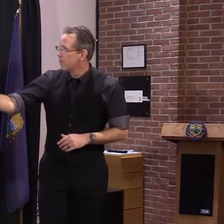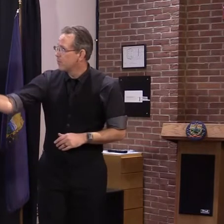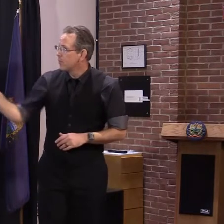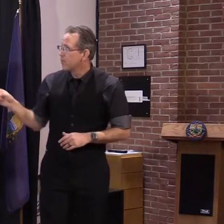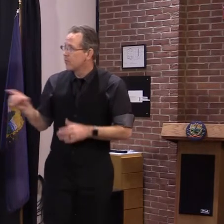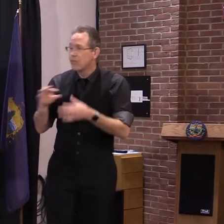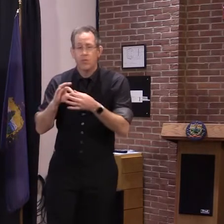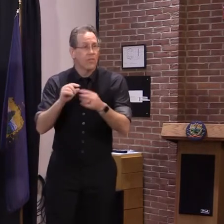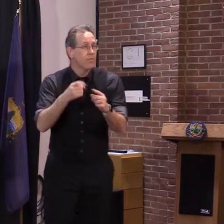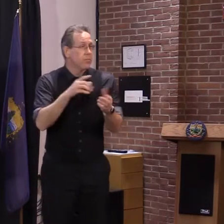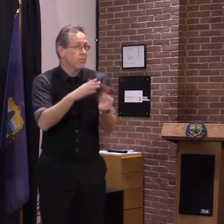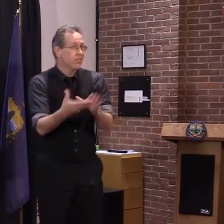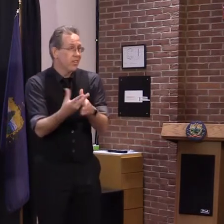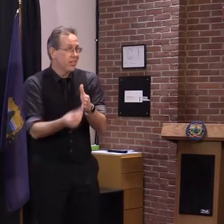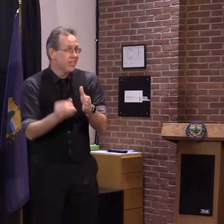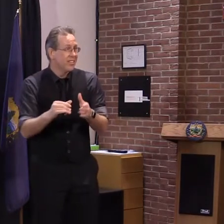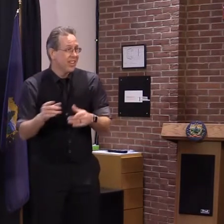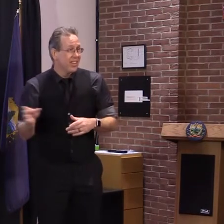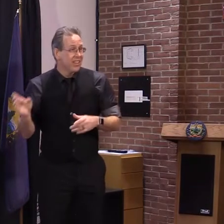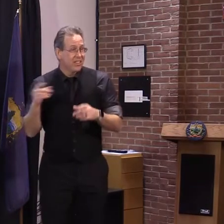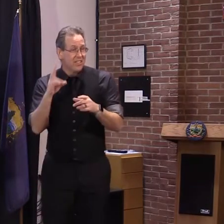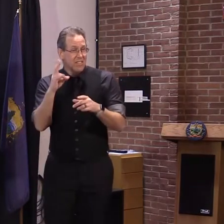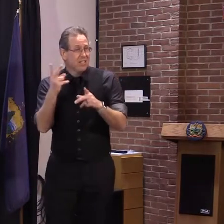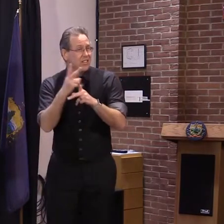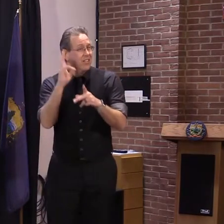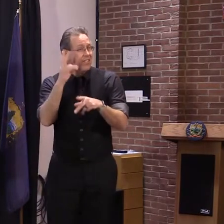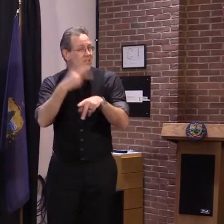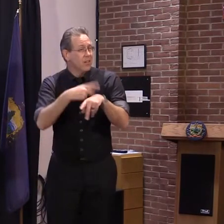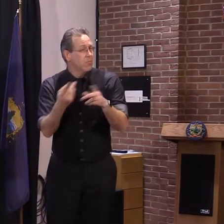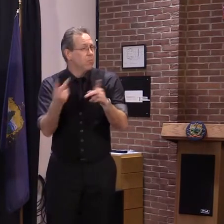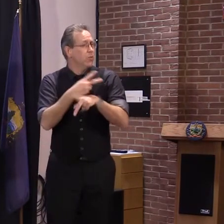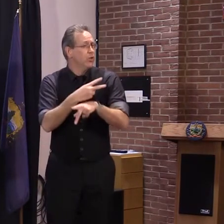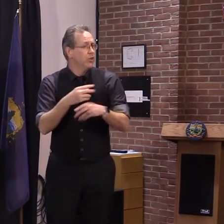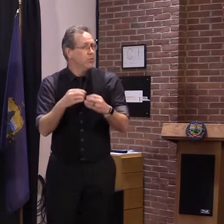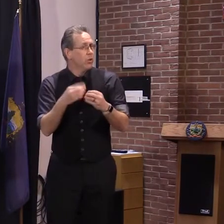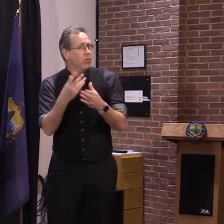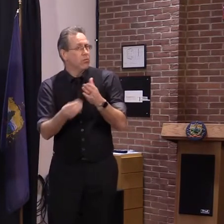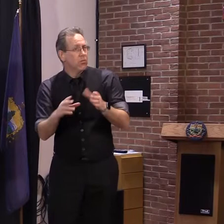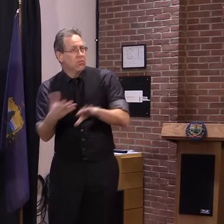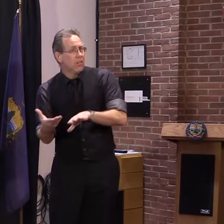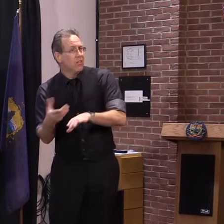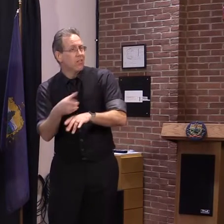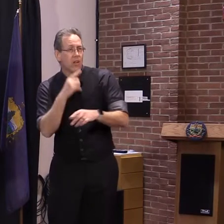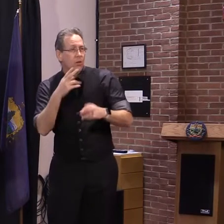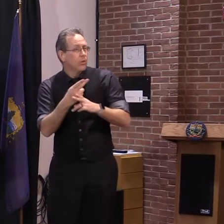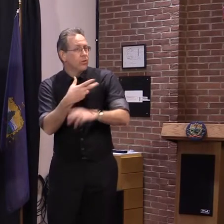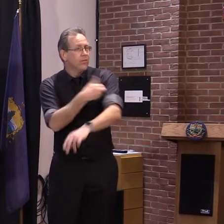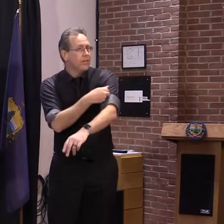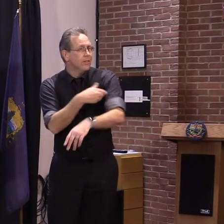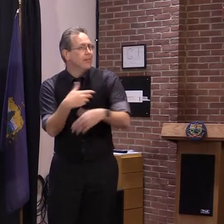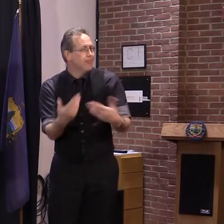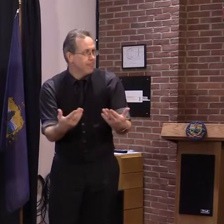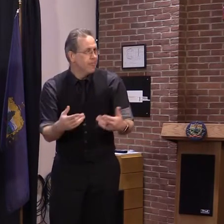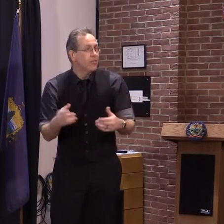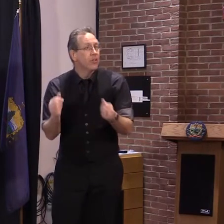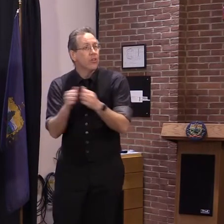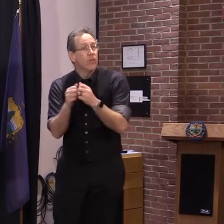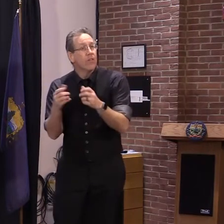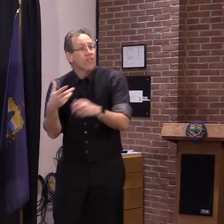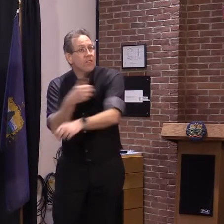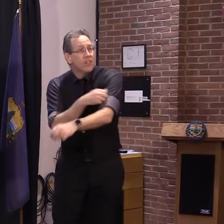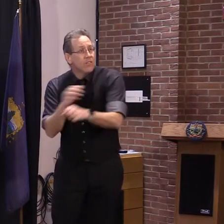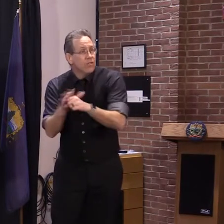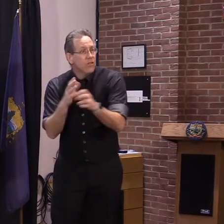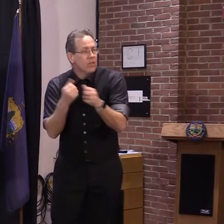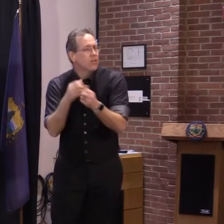as well. 7.5 times more likely to die for those that are not fully vaccinated compared to those who are boosted over the last